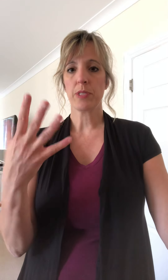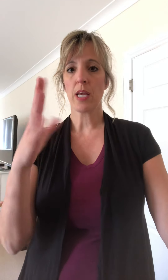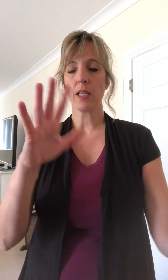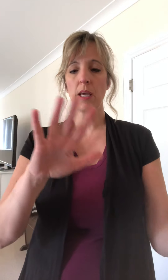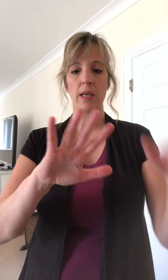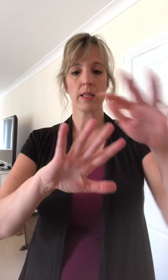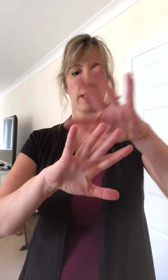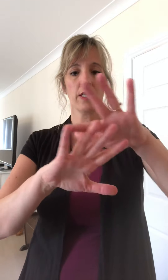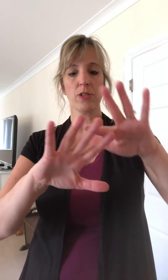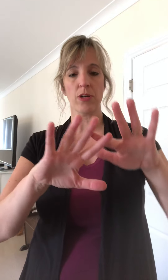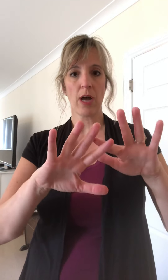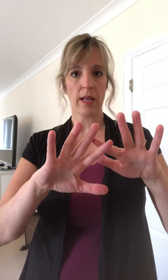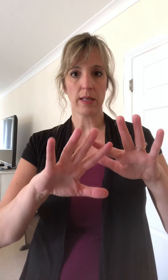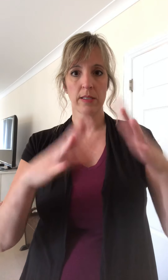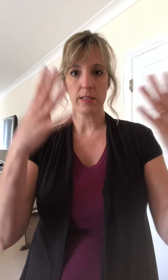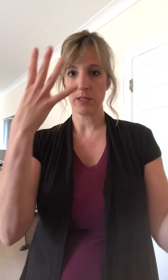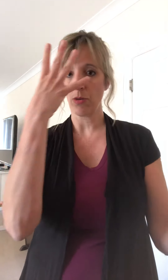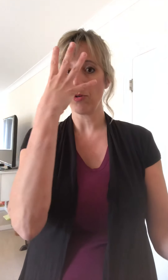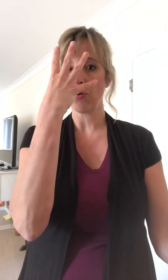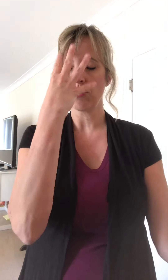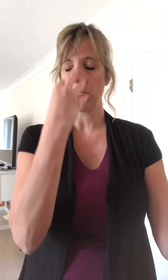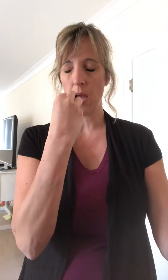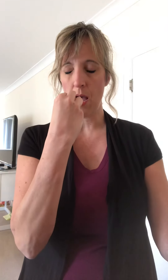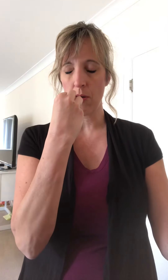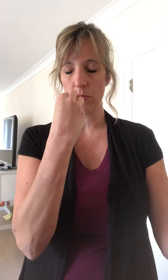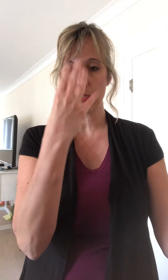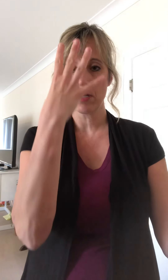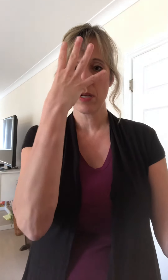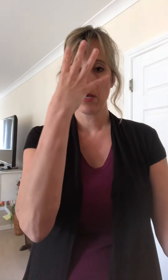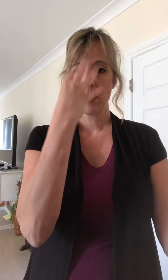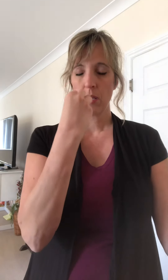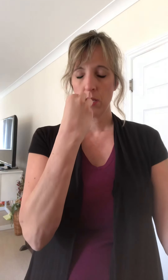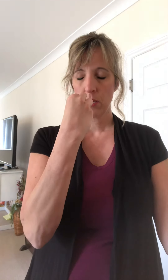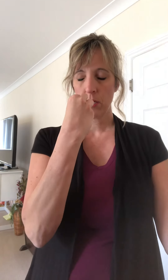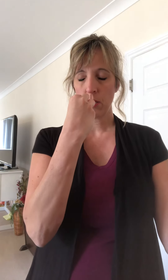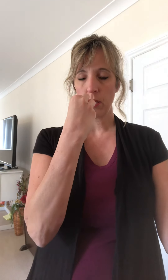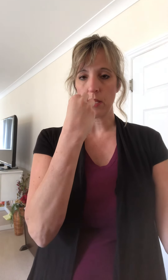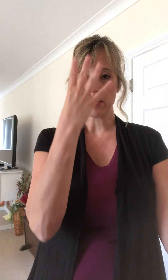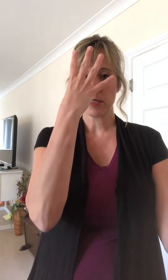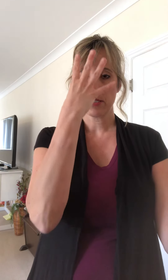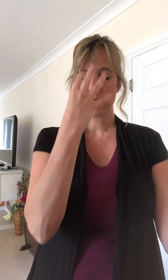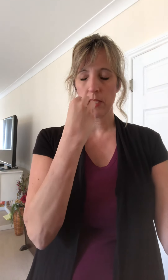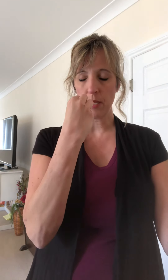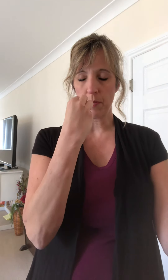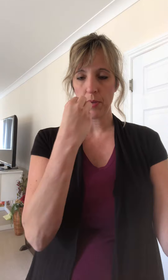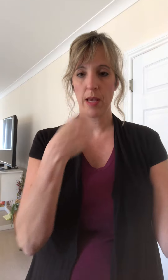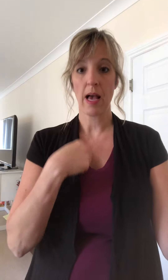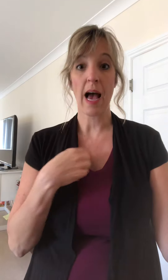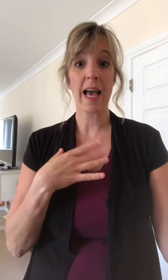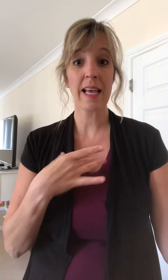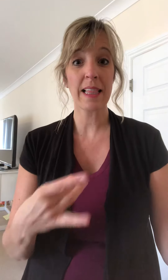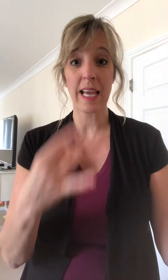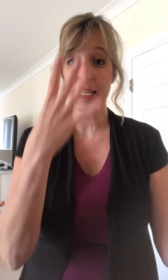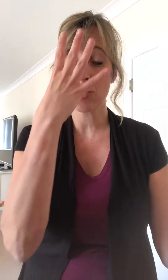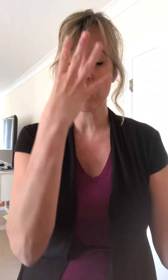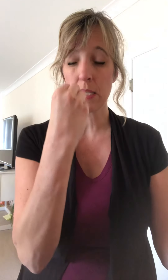pretend like these are your eyelids. So you go down like this. Sleep. I like to